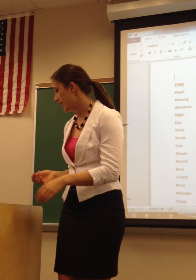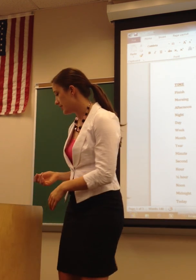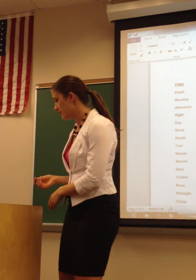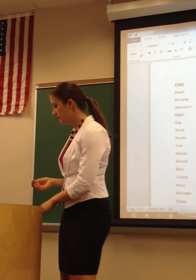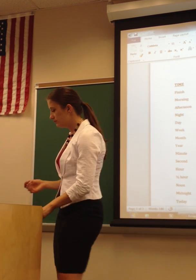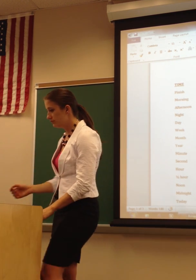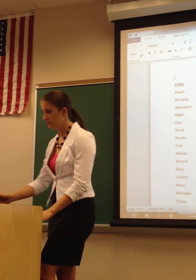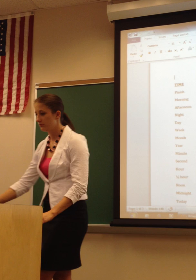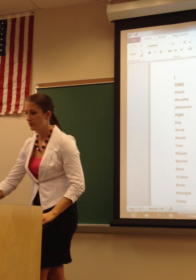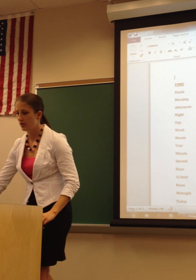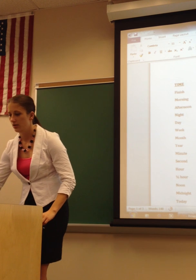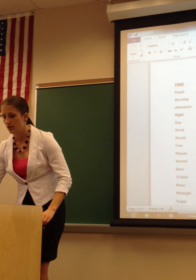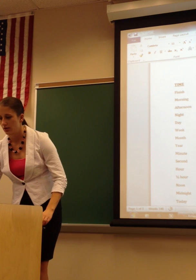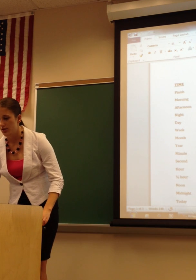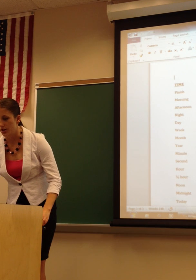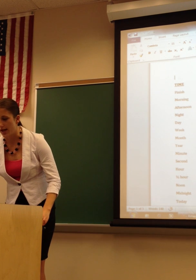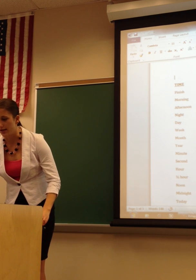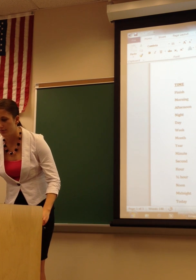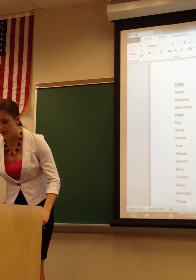add that one. Should have added it. to begin with,